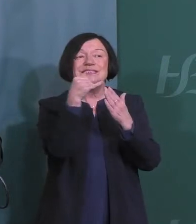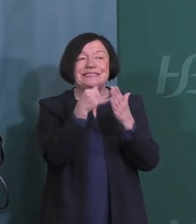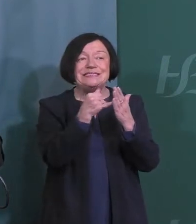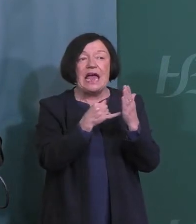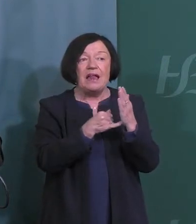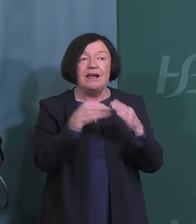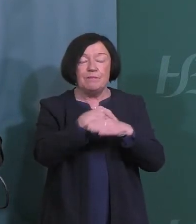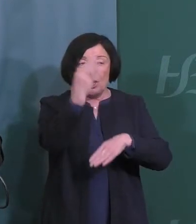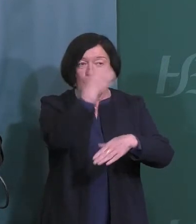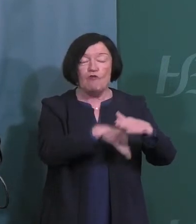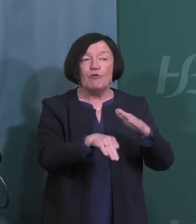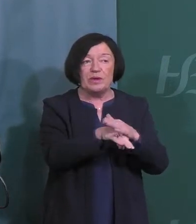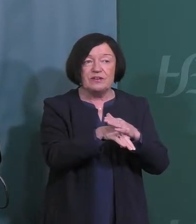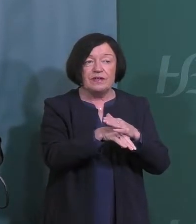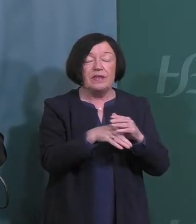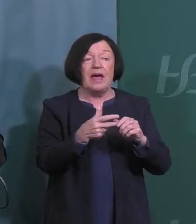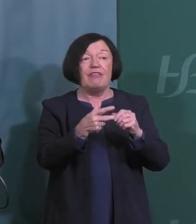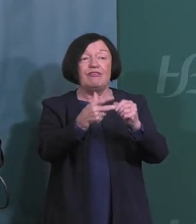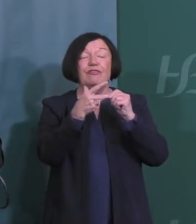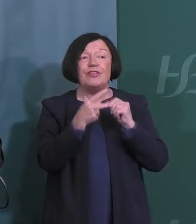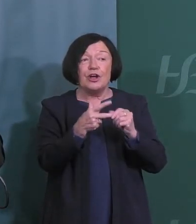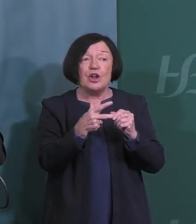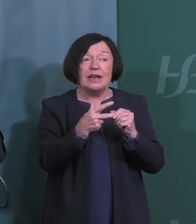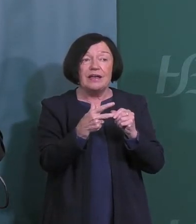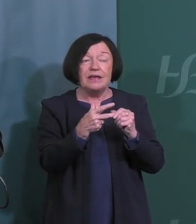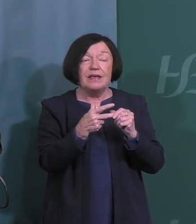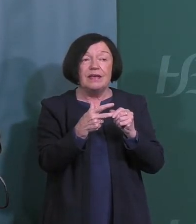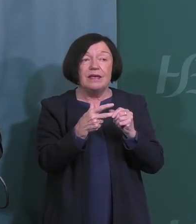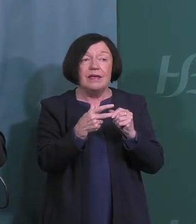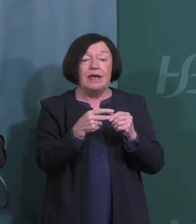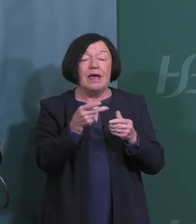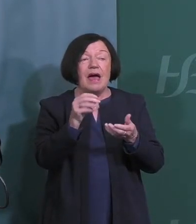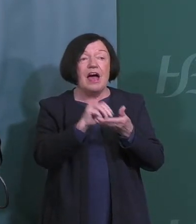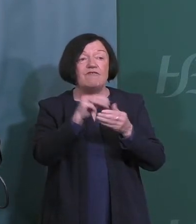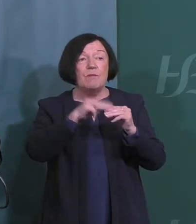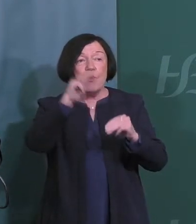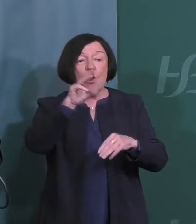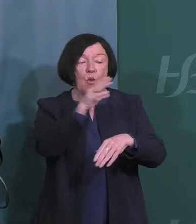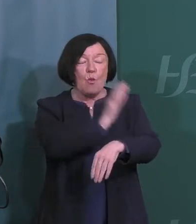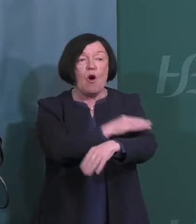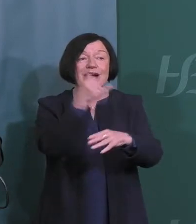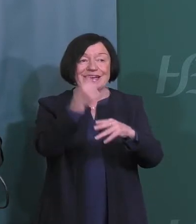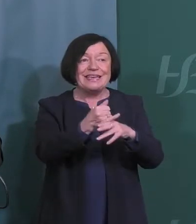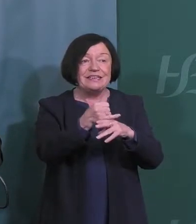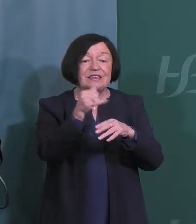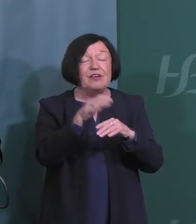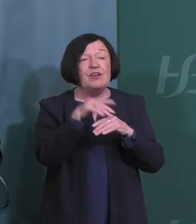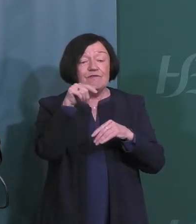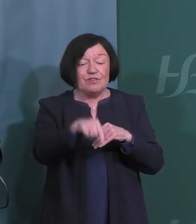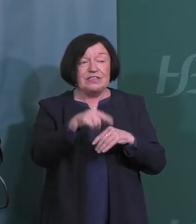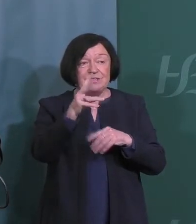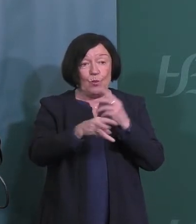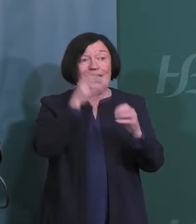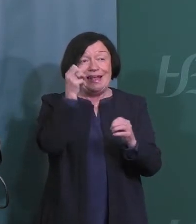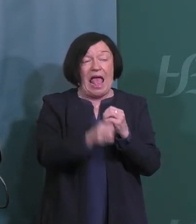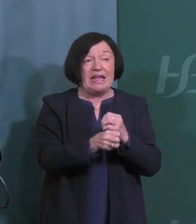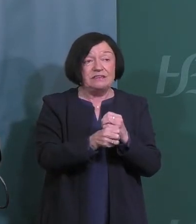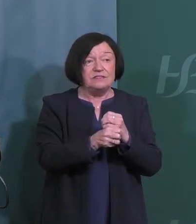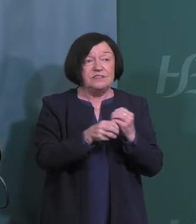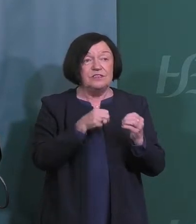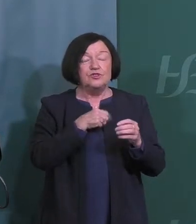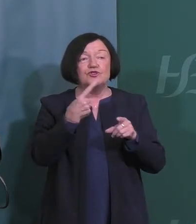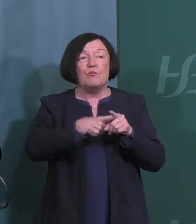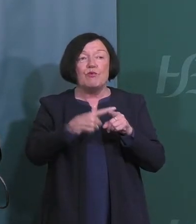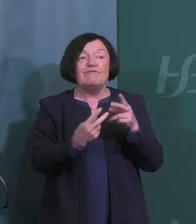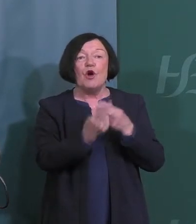by government. And thirdly, implement some further walk-in facilities for this coming weekend. So just